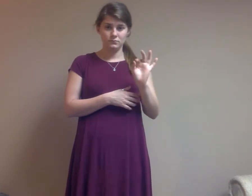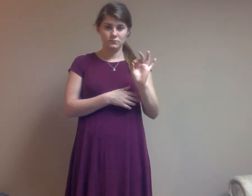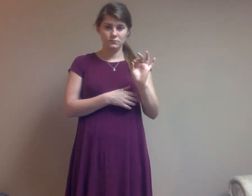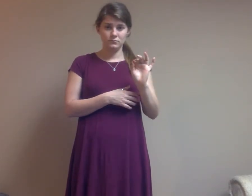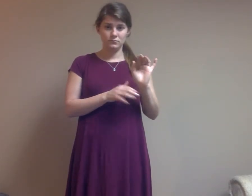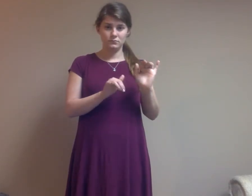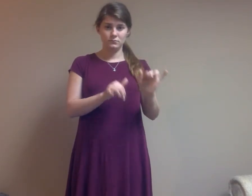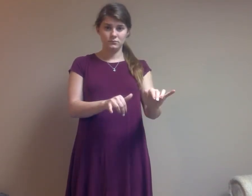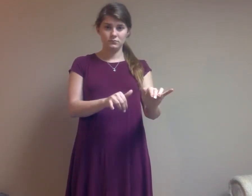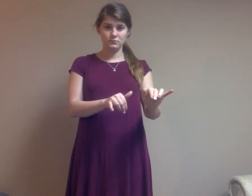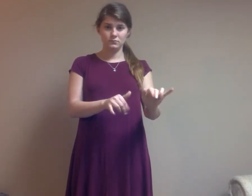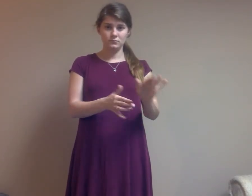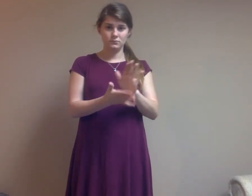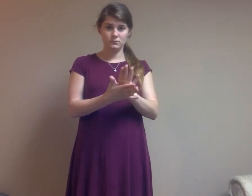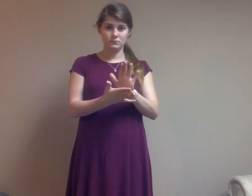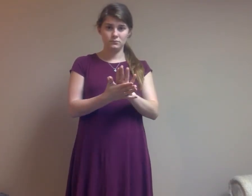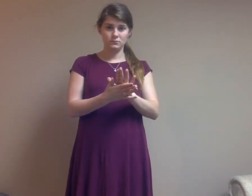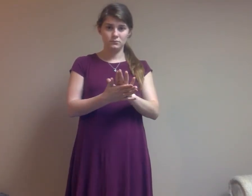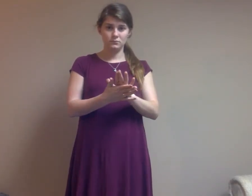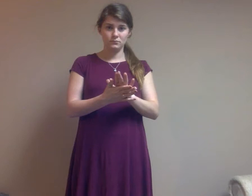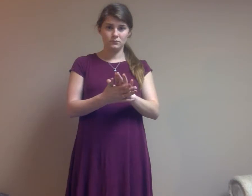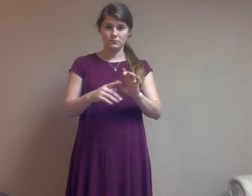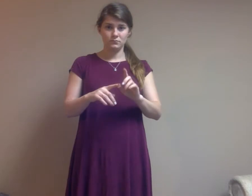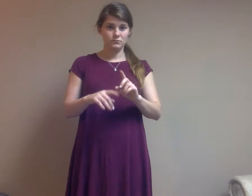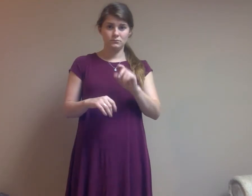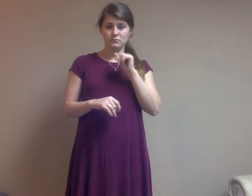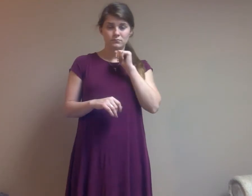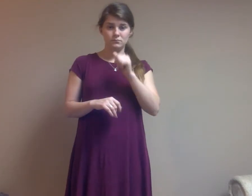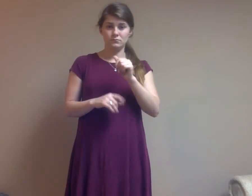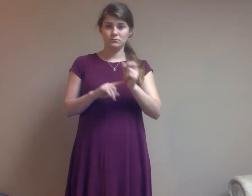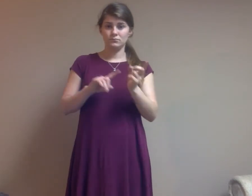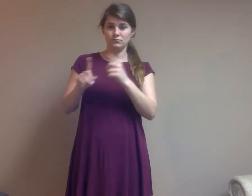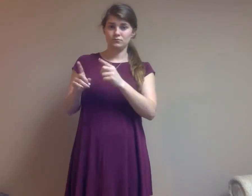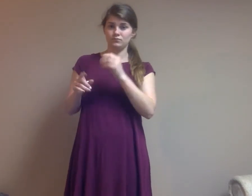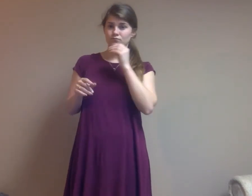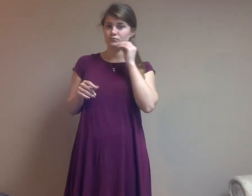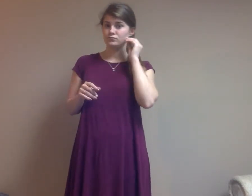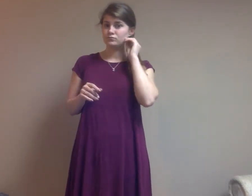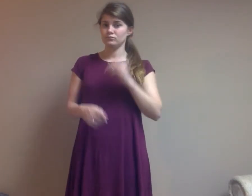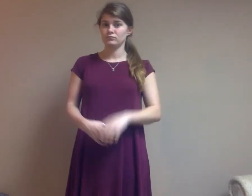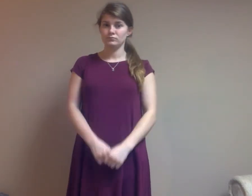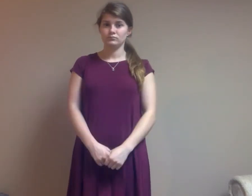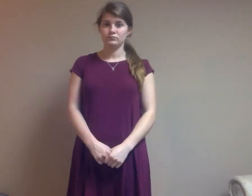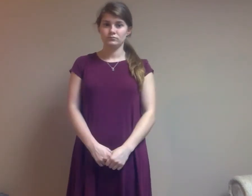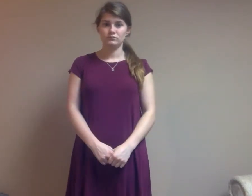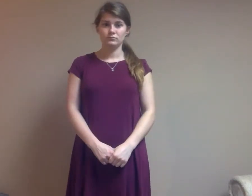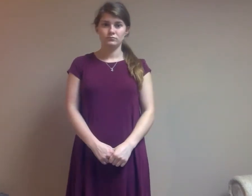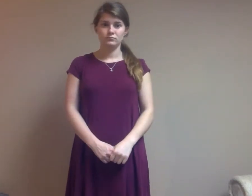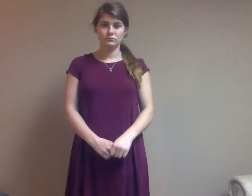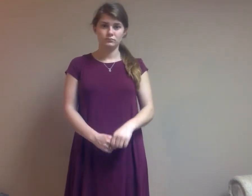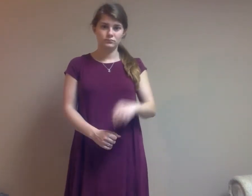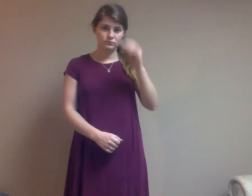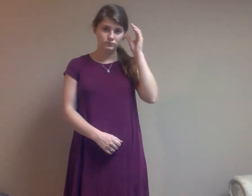dress up as terrorists, and we run around the boarding house pretending to be terrorists. I ring her mainly every Wednesday and Saturday,